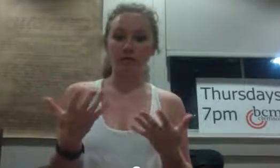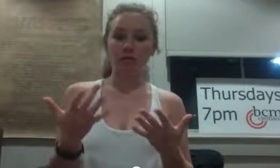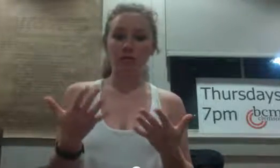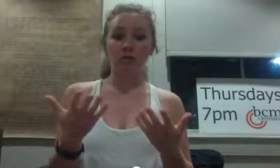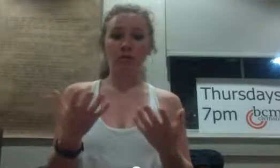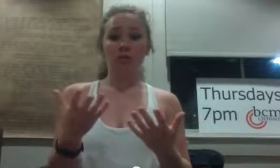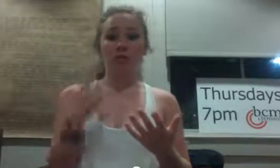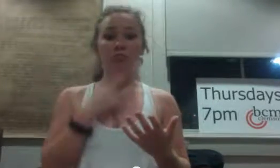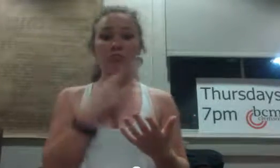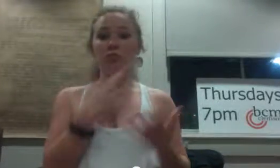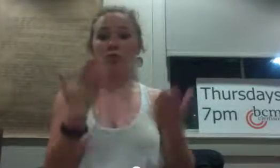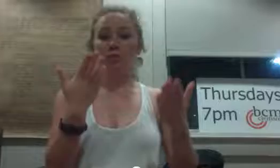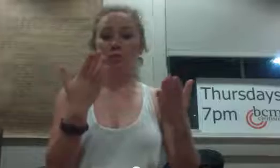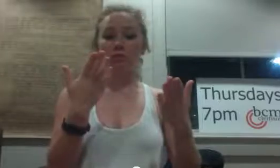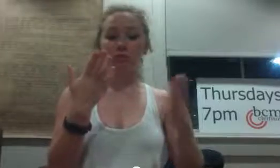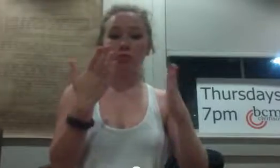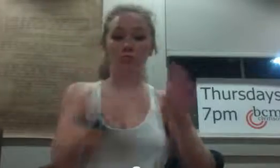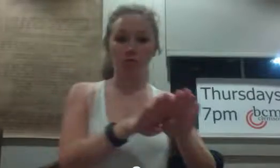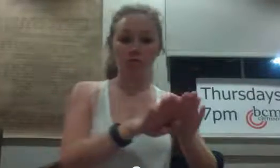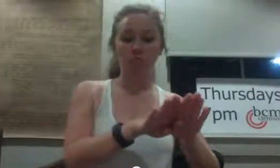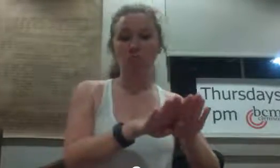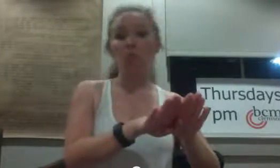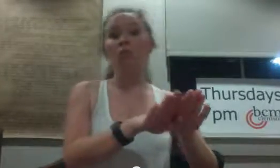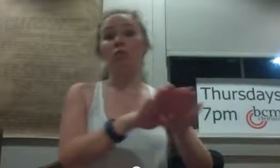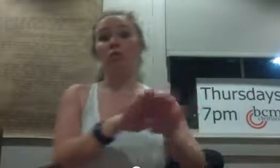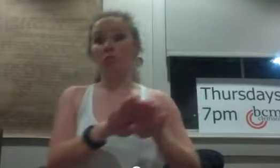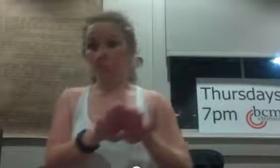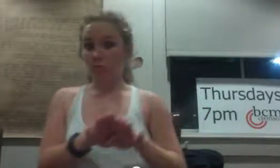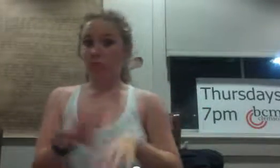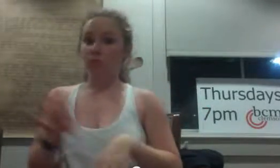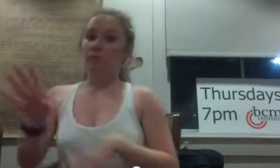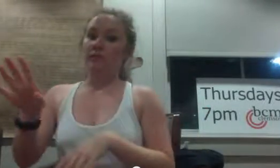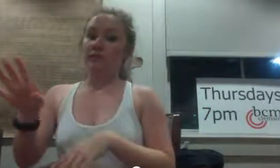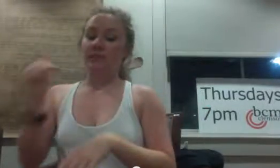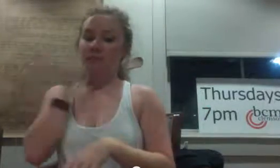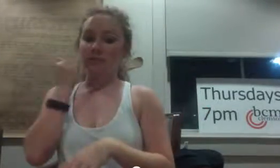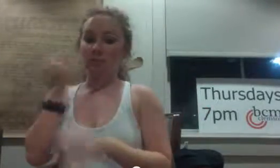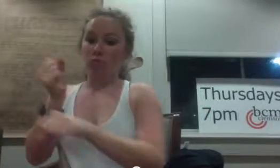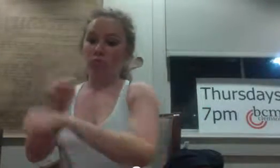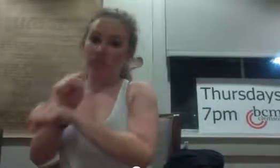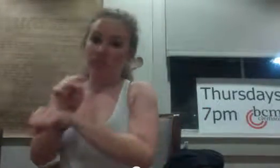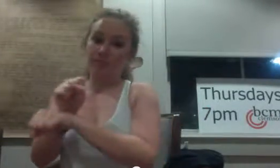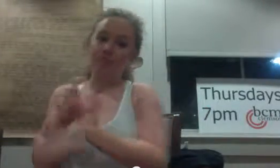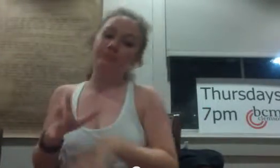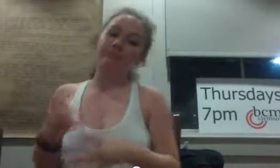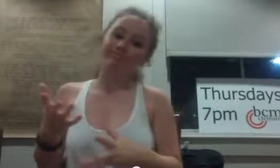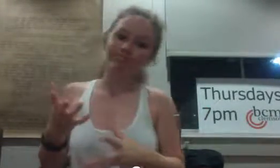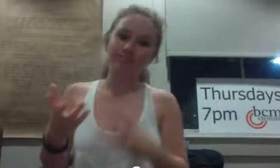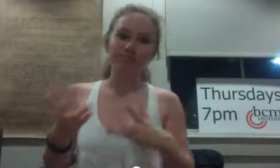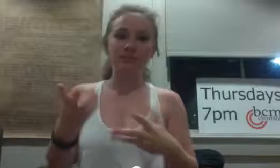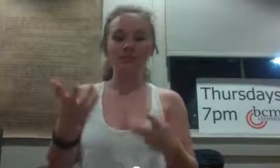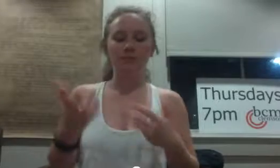Typically, they'd wait at the restaurant that they were sitting in for it to close, or they would be